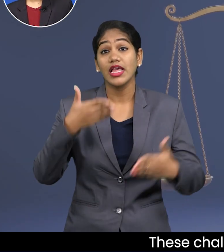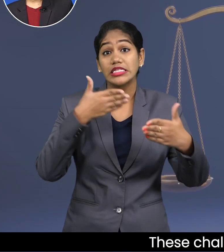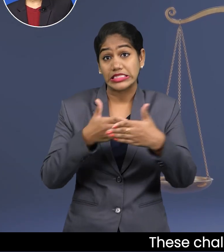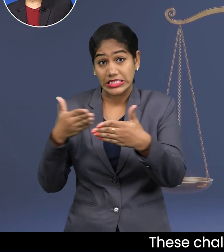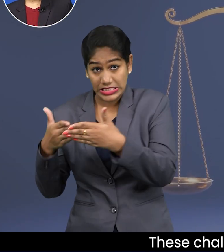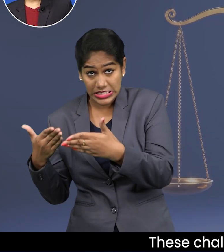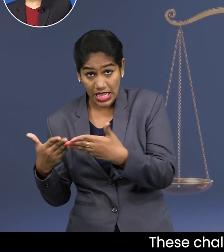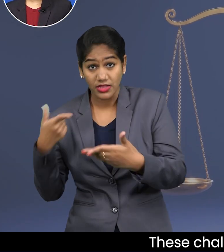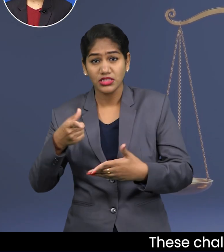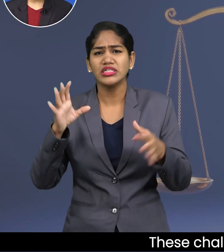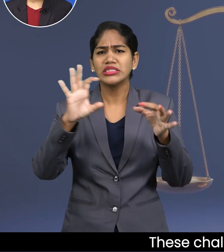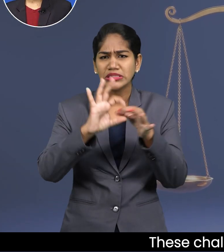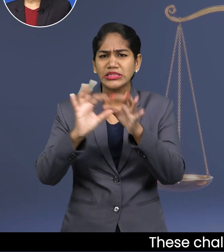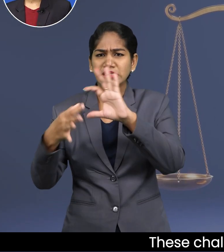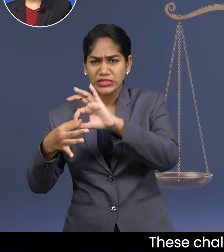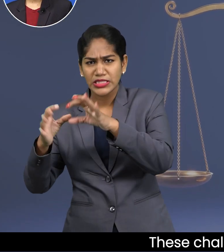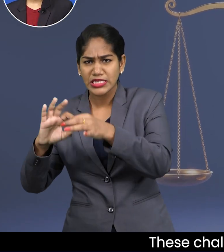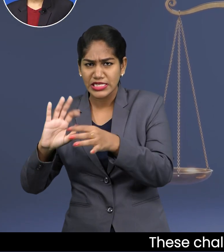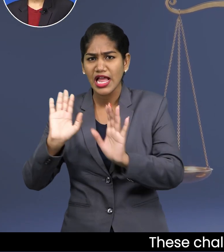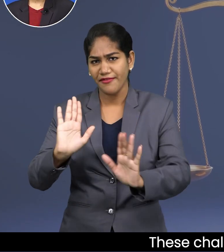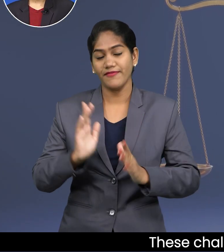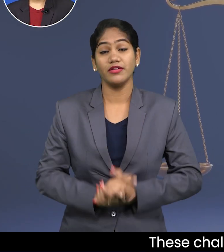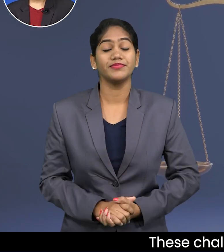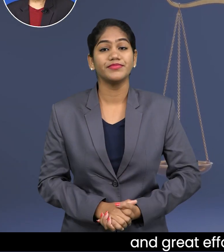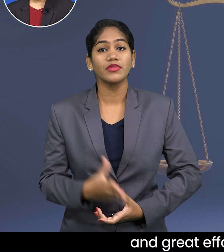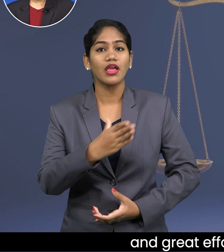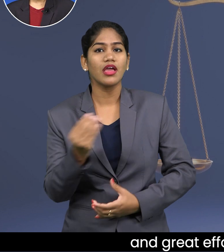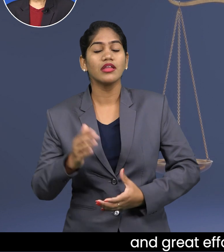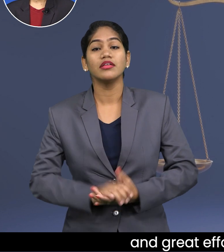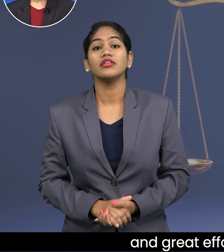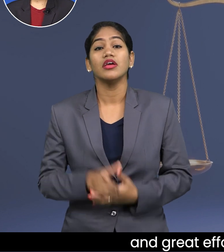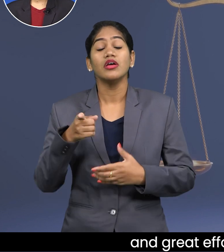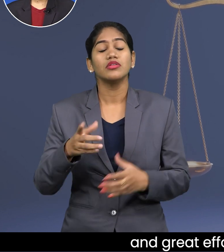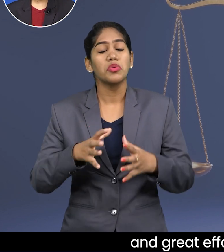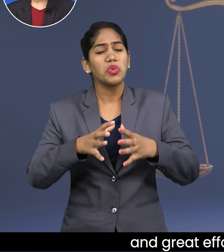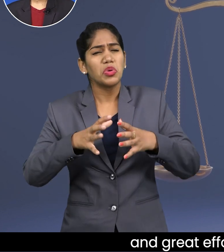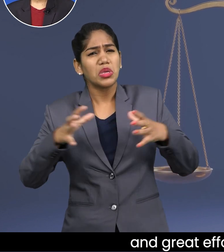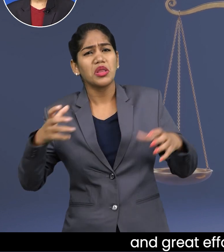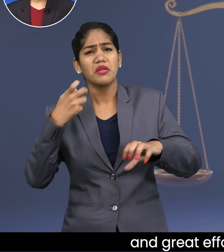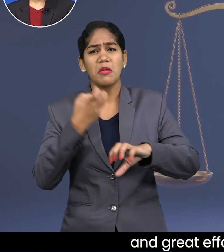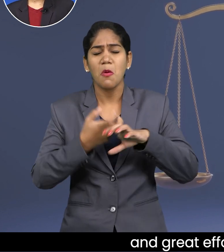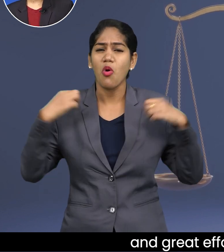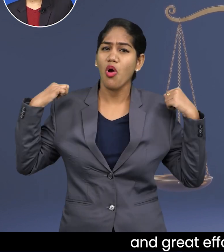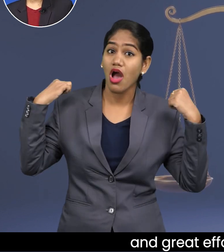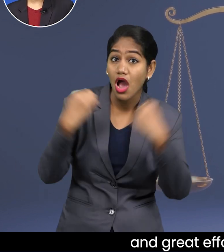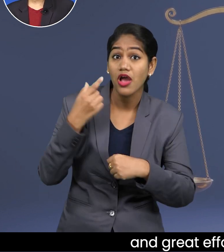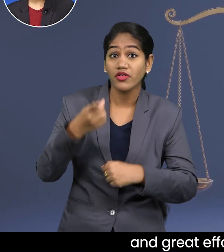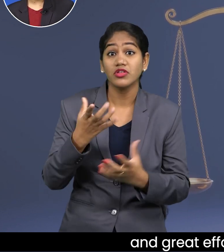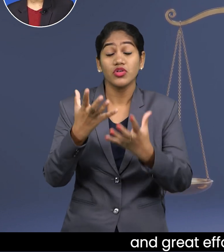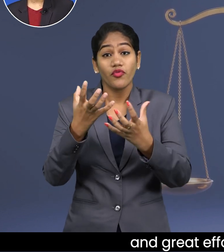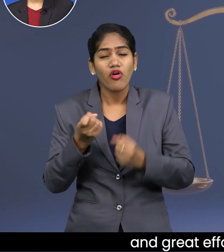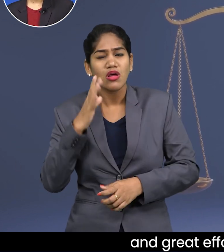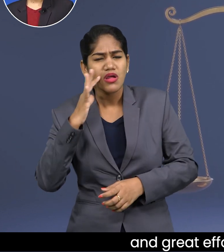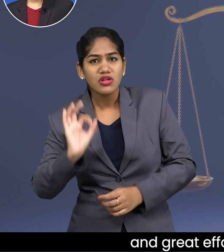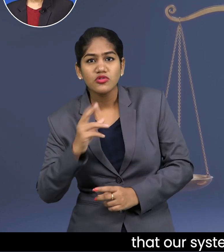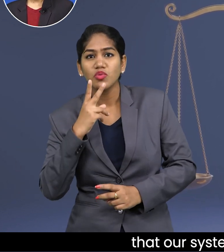These challenges were interrelated, and great efforts were needed to